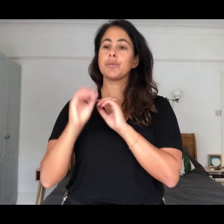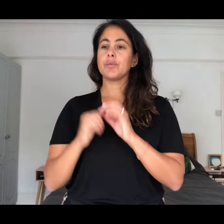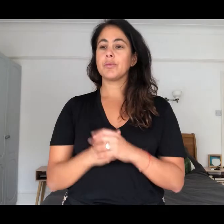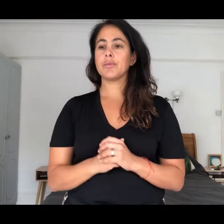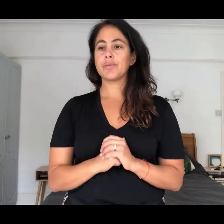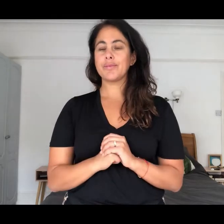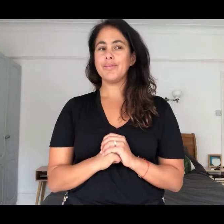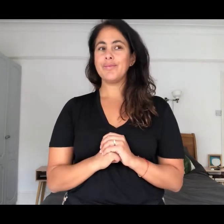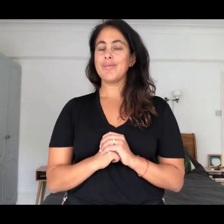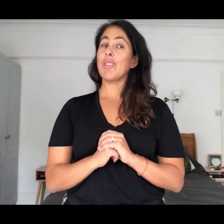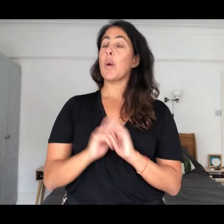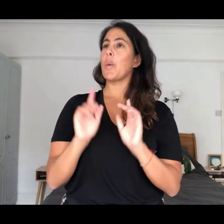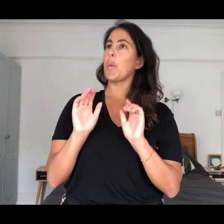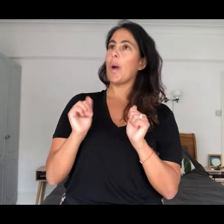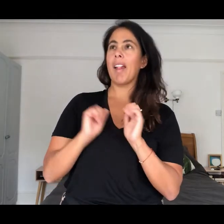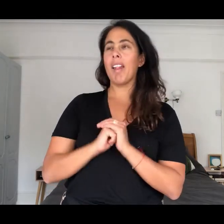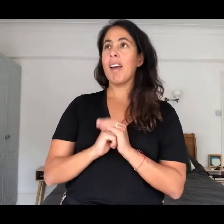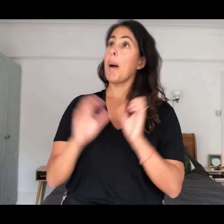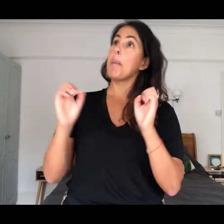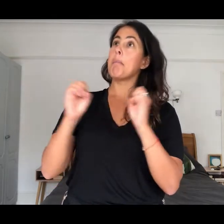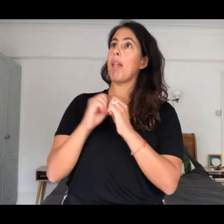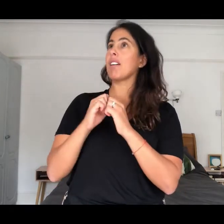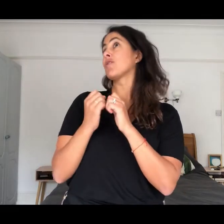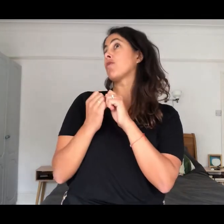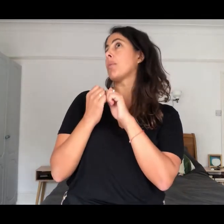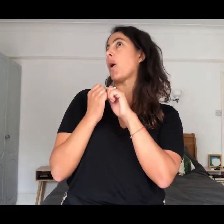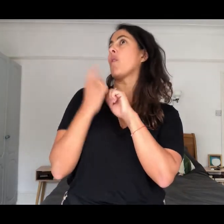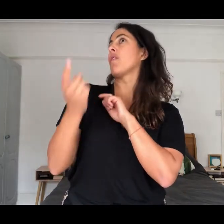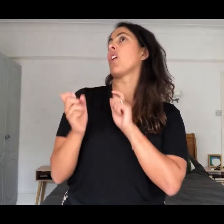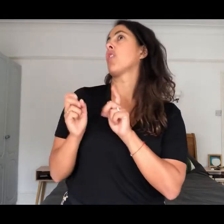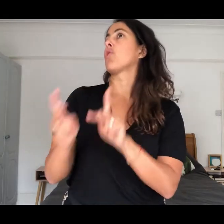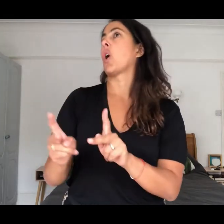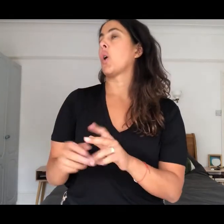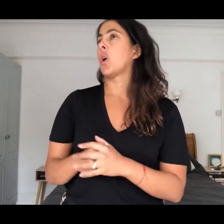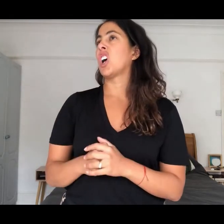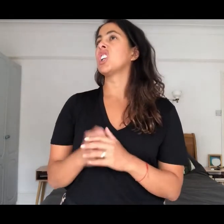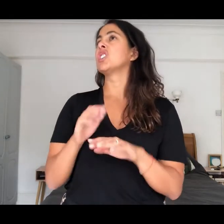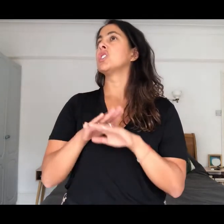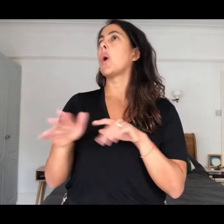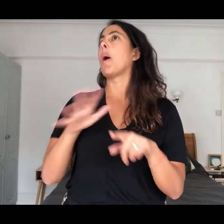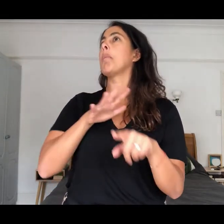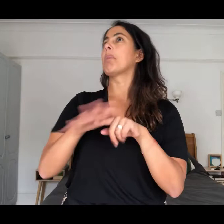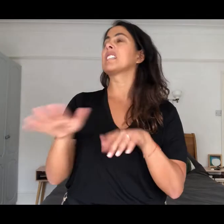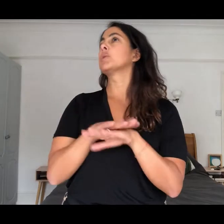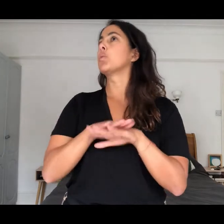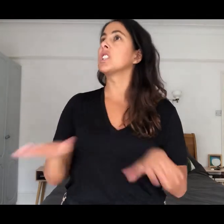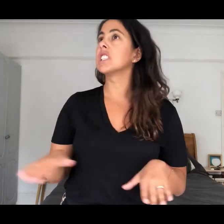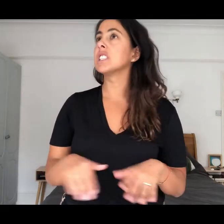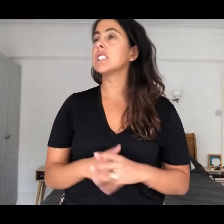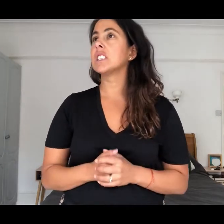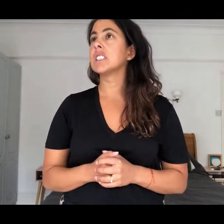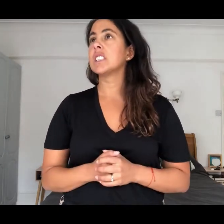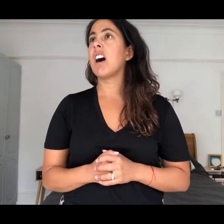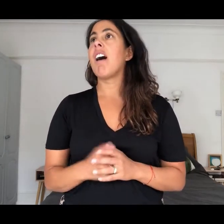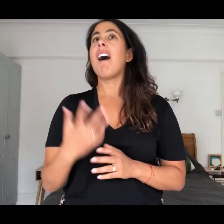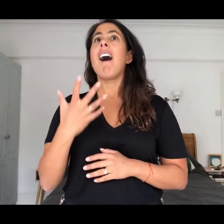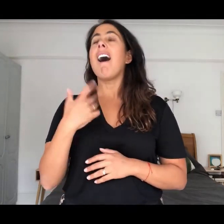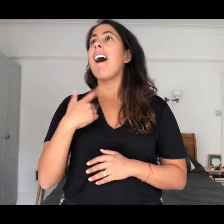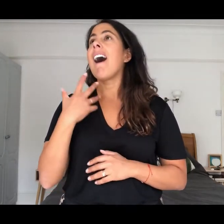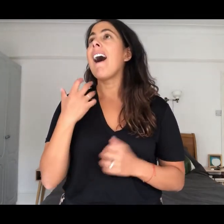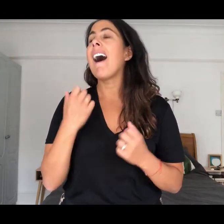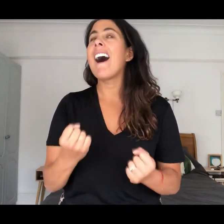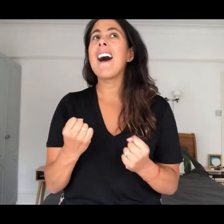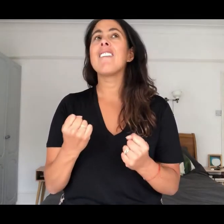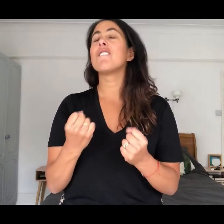Well, Blanche, over the road, kiss. No, I bloody wouldn't. I have a terminal case of